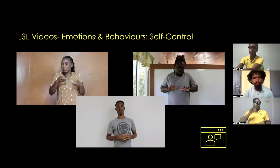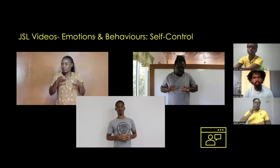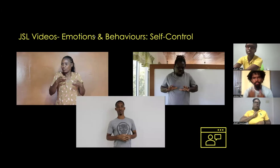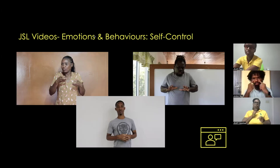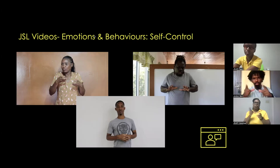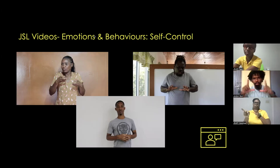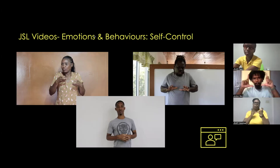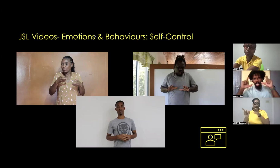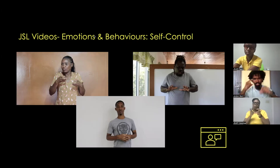So